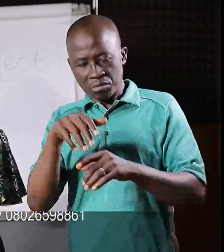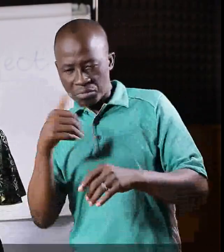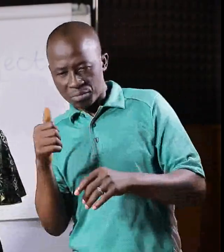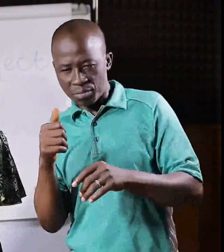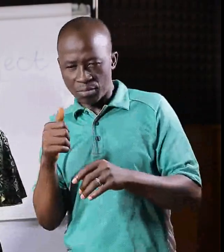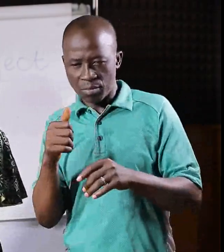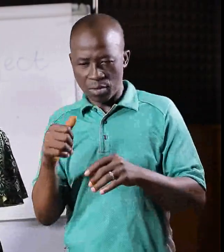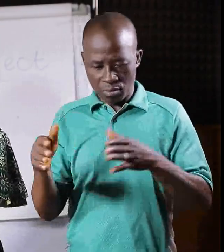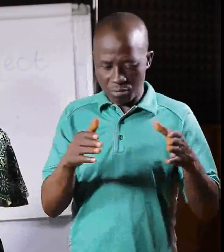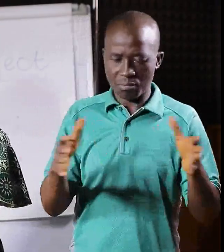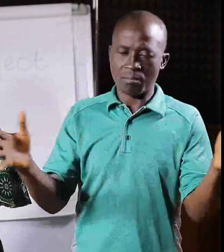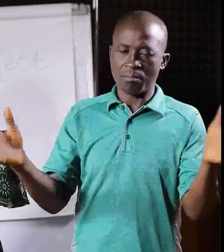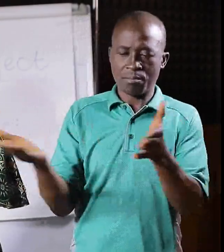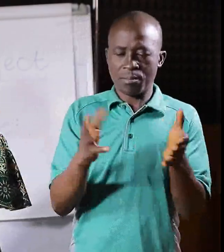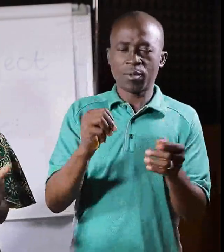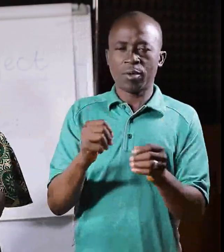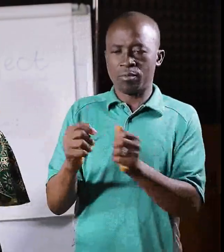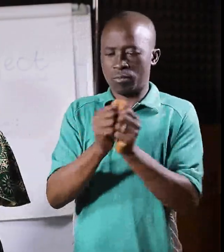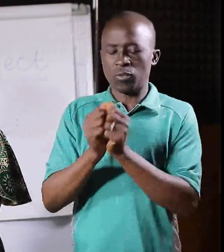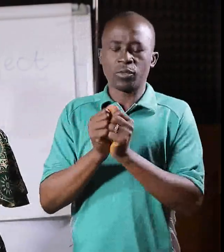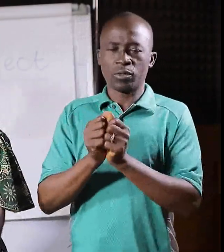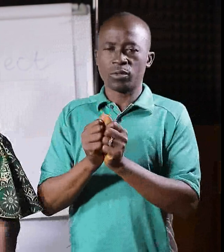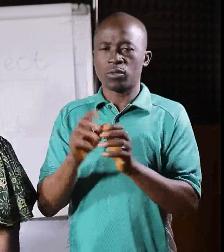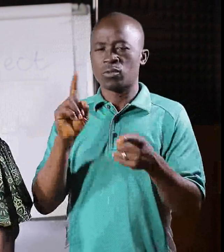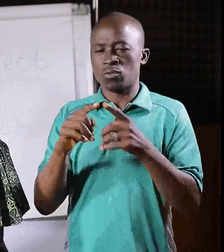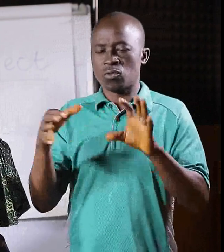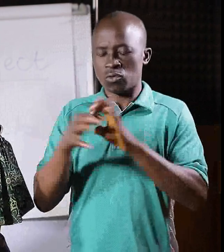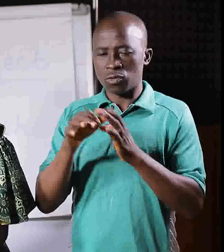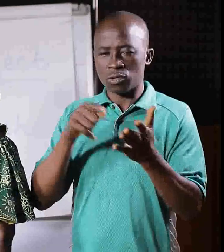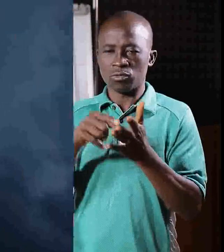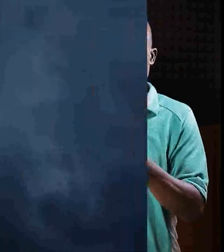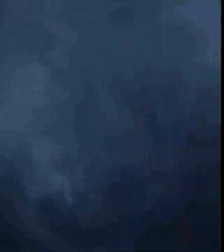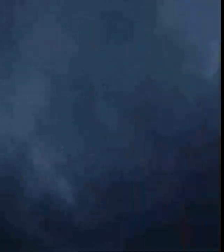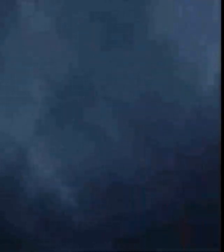your transition word to serve as the bridge that will connect these ideas.